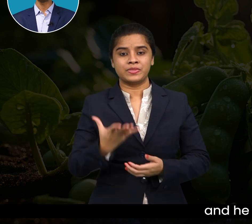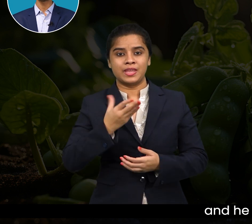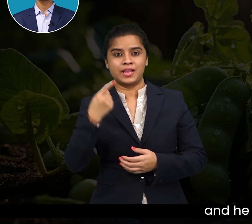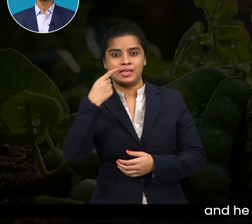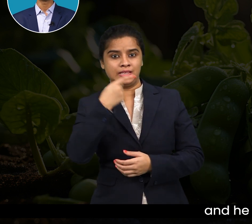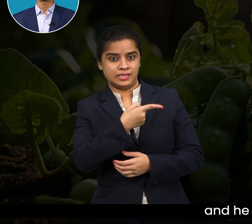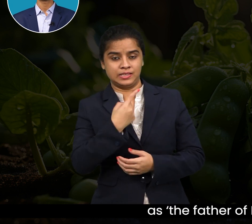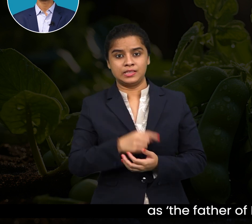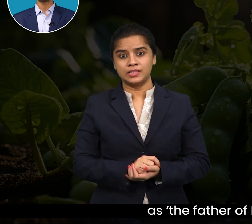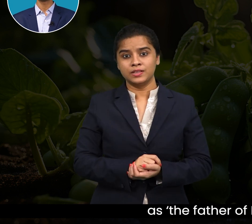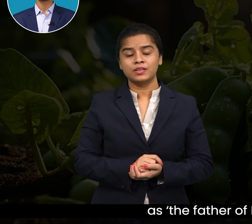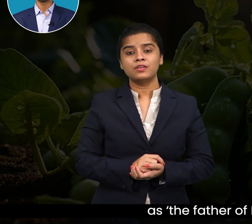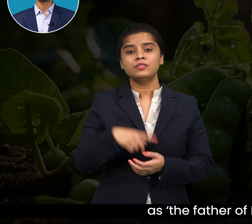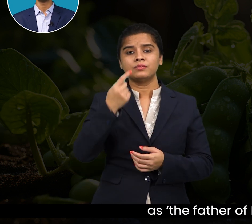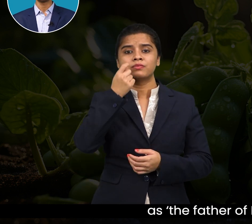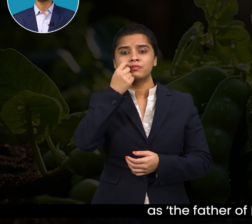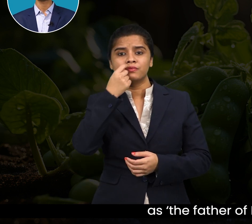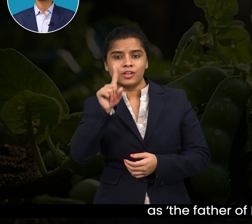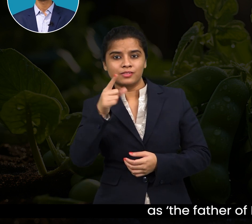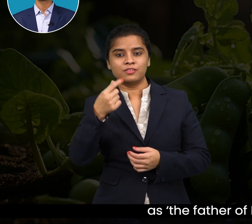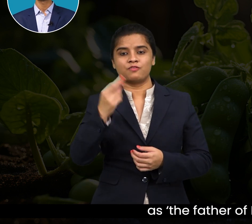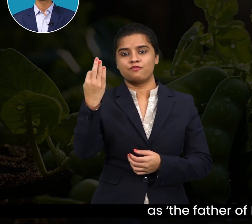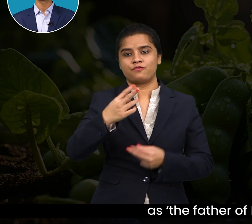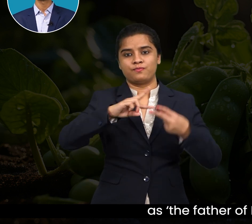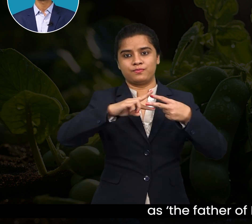And he is known as the father of modern genetics.